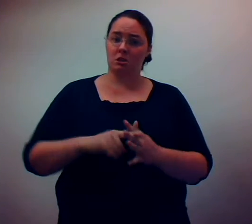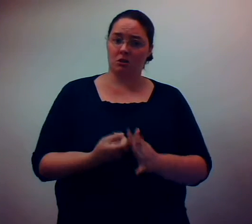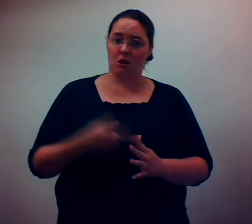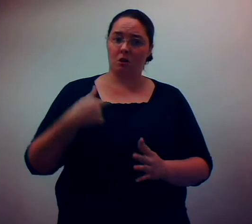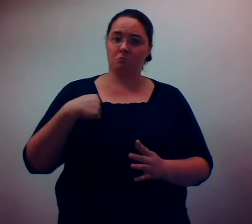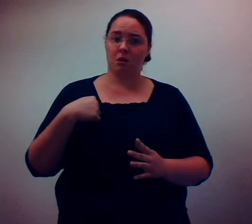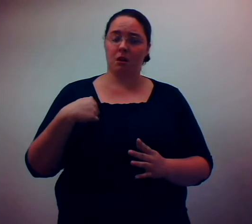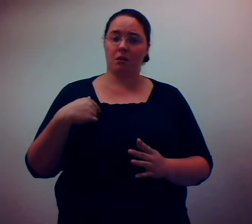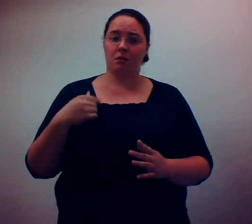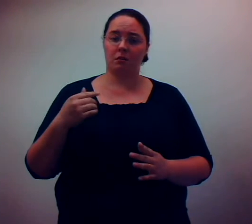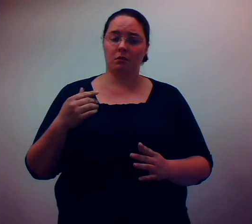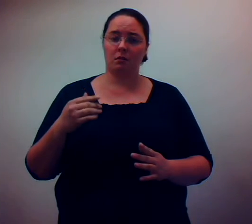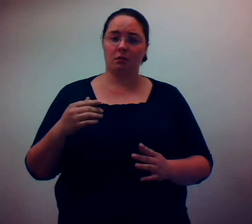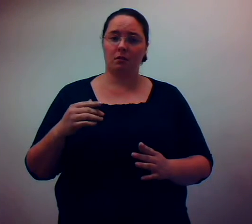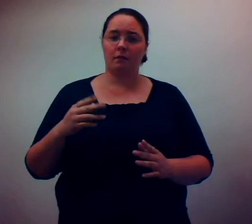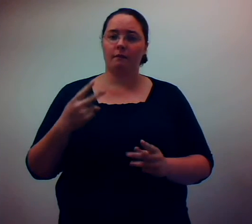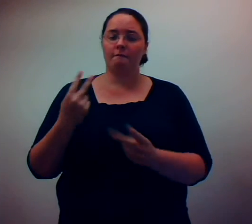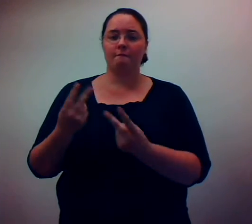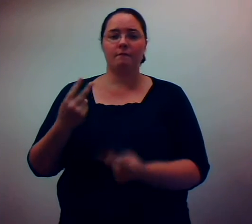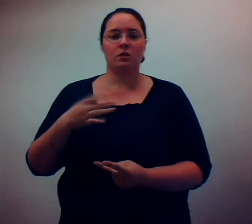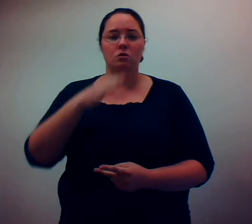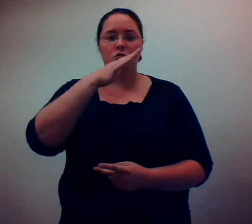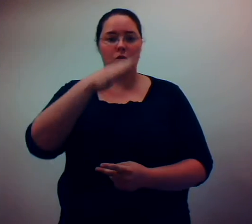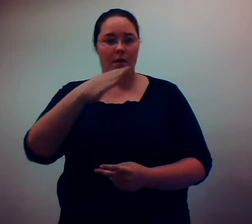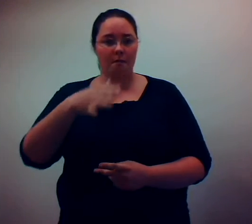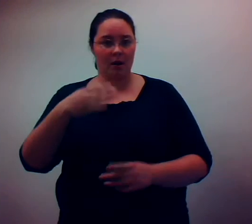farmhouse on the outskirts of Sheffield.